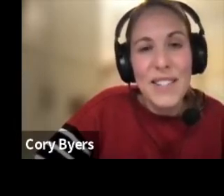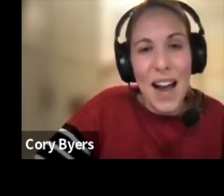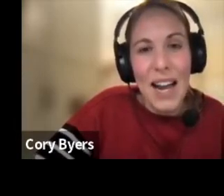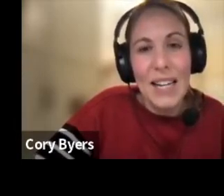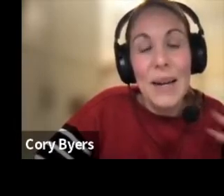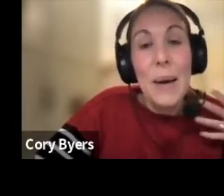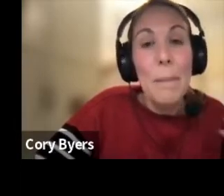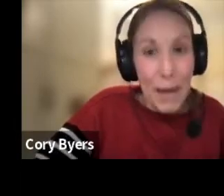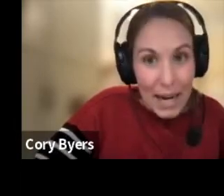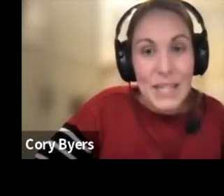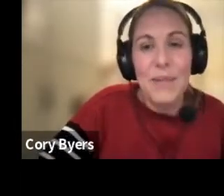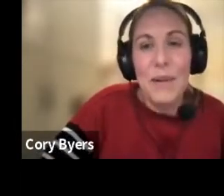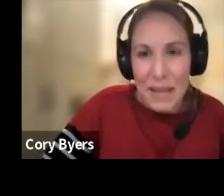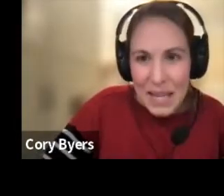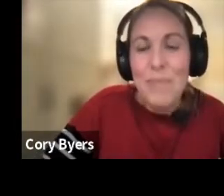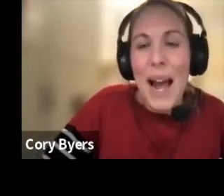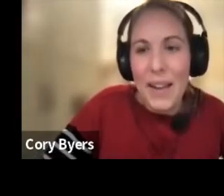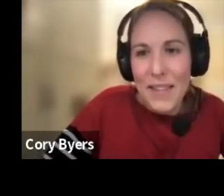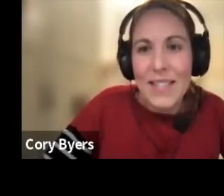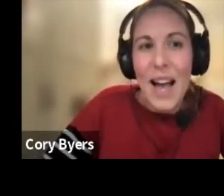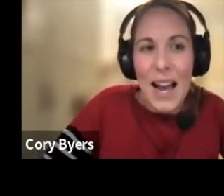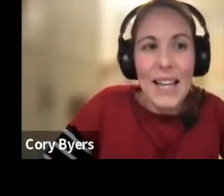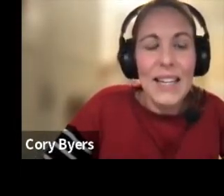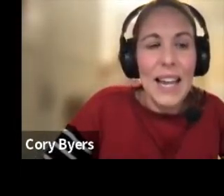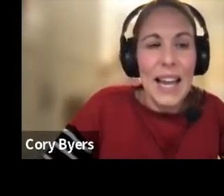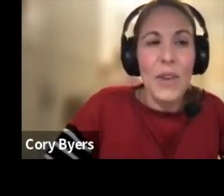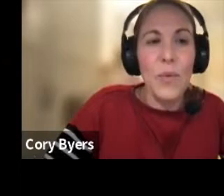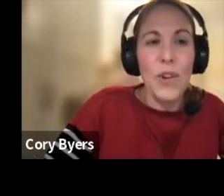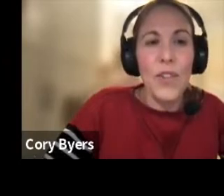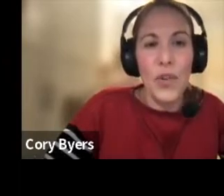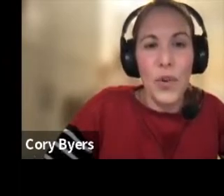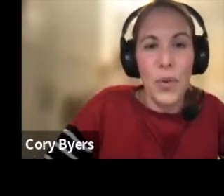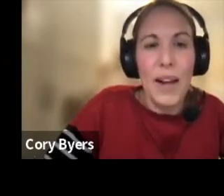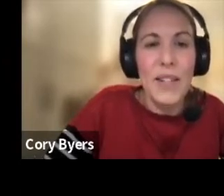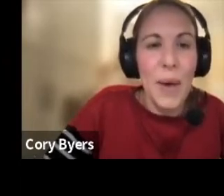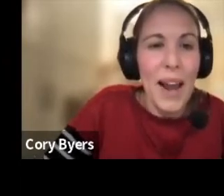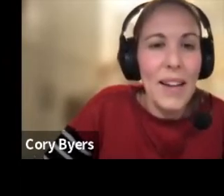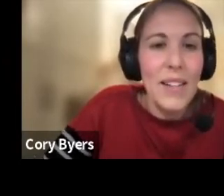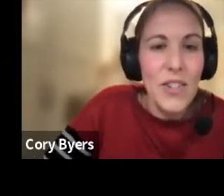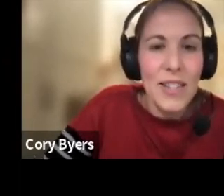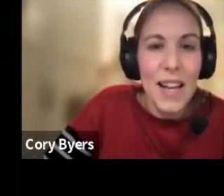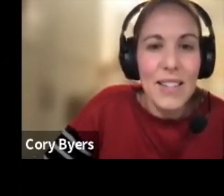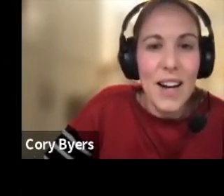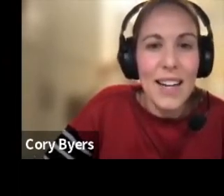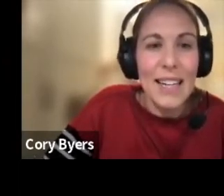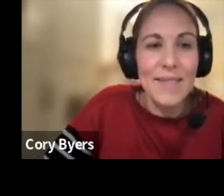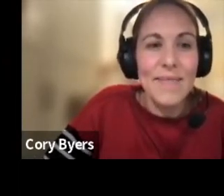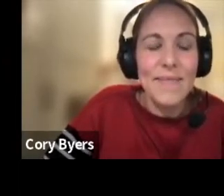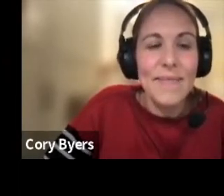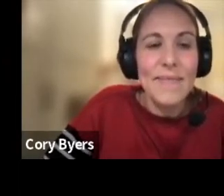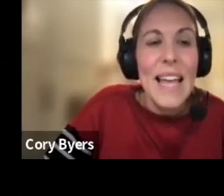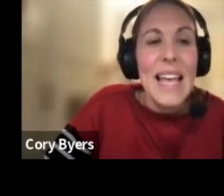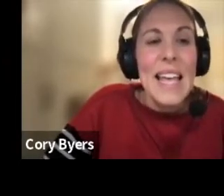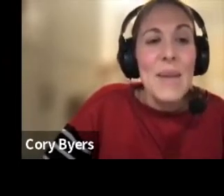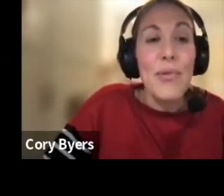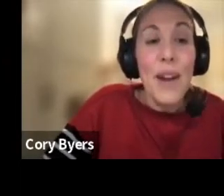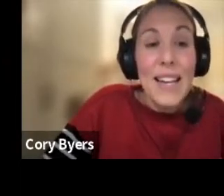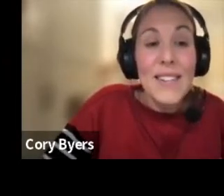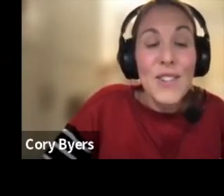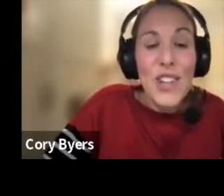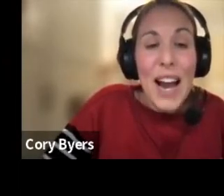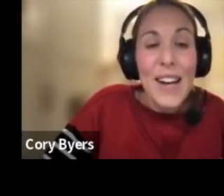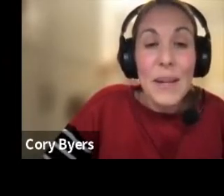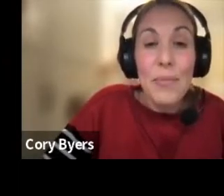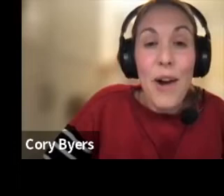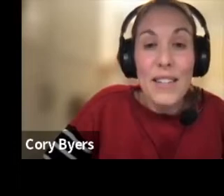their sign, but repeat back the sign and word the correct way, just like talking. Praise